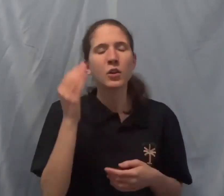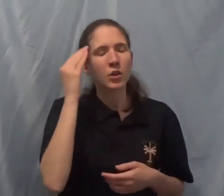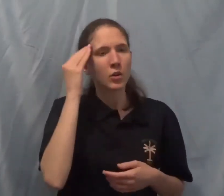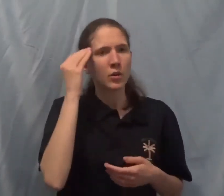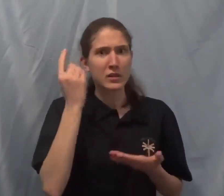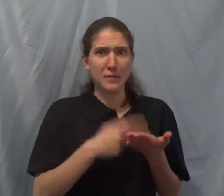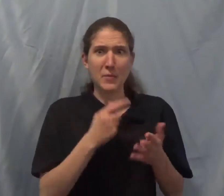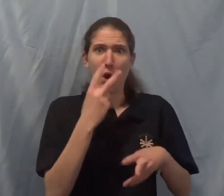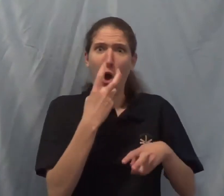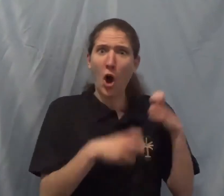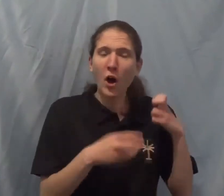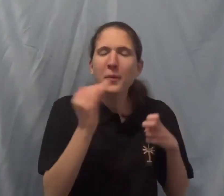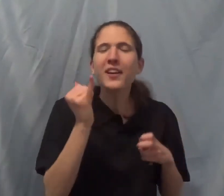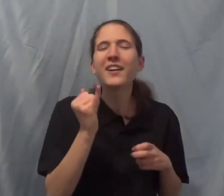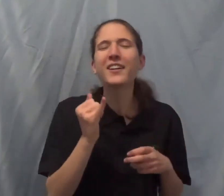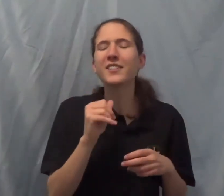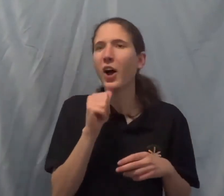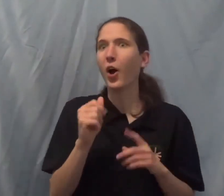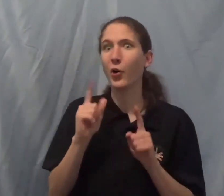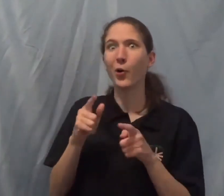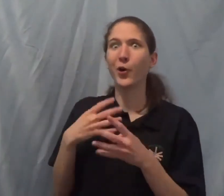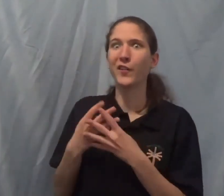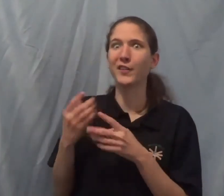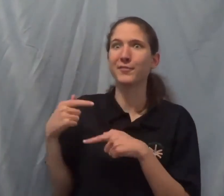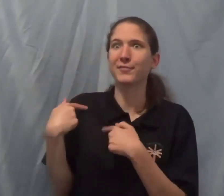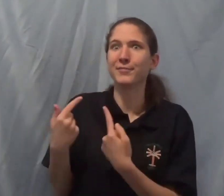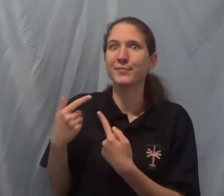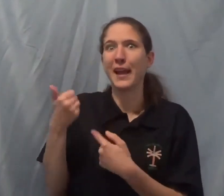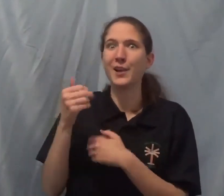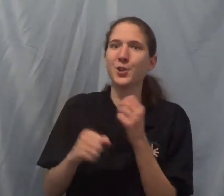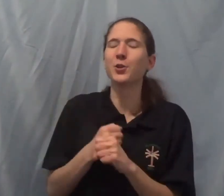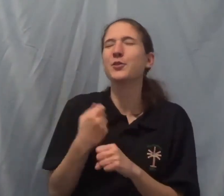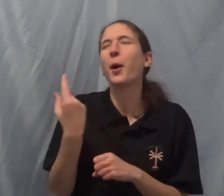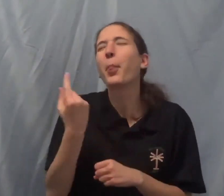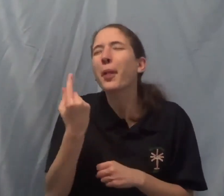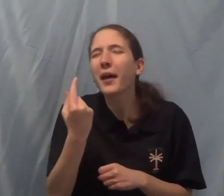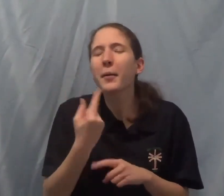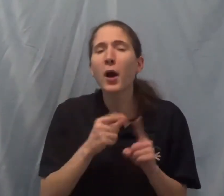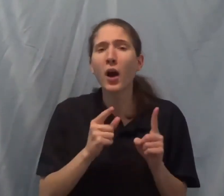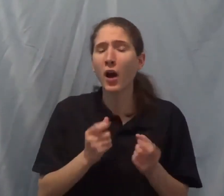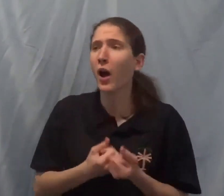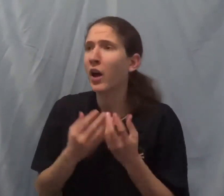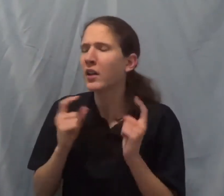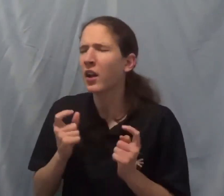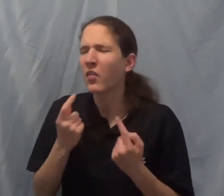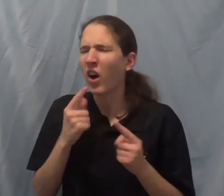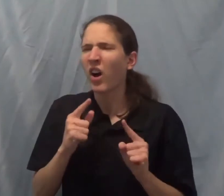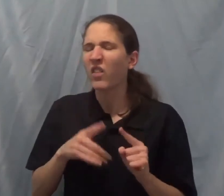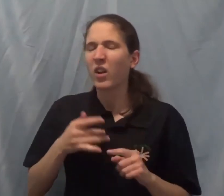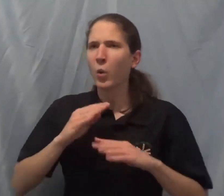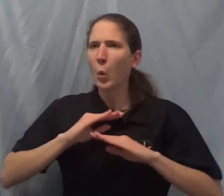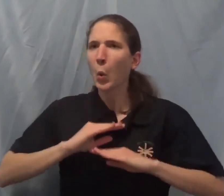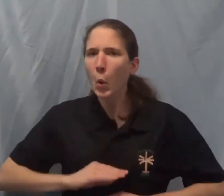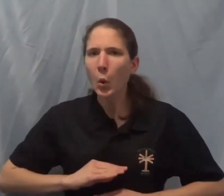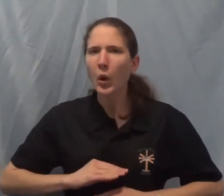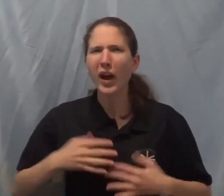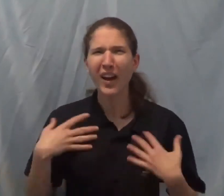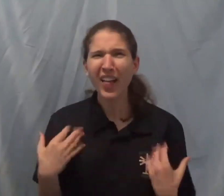involved, the self-disclosure, this was extremely salutary, and it was the most gentle and merciful way